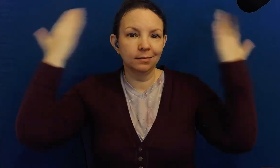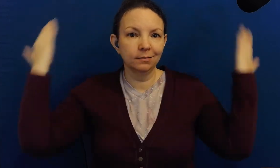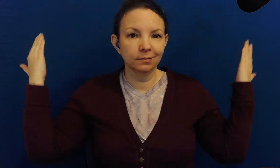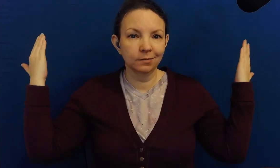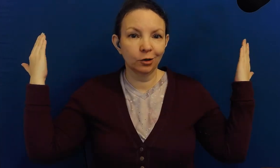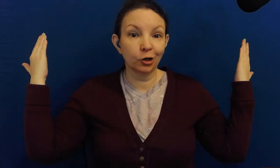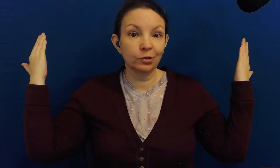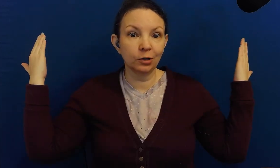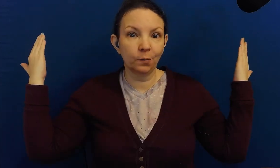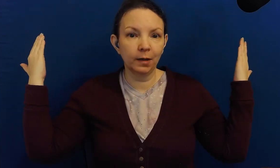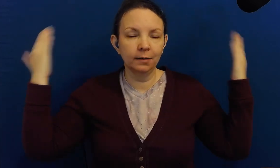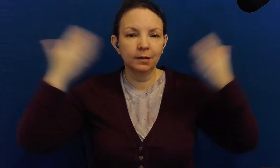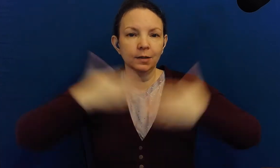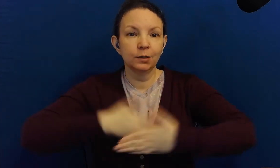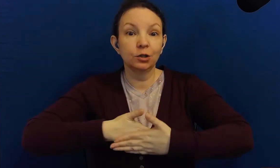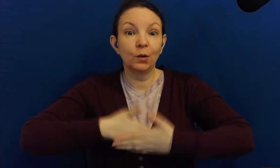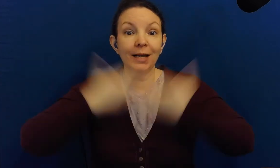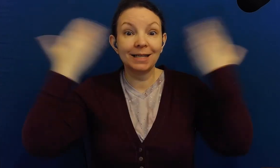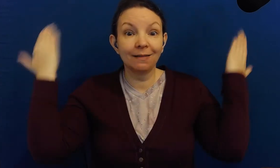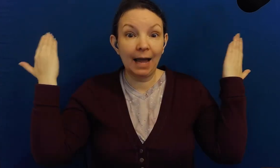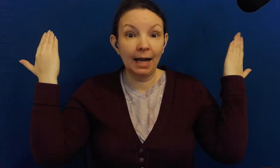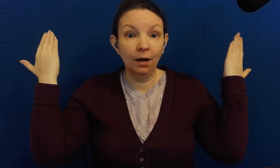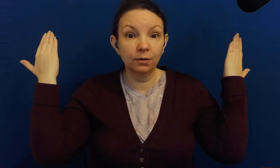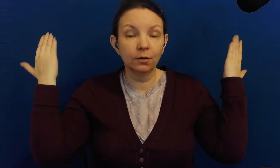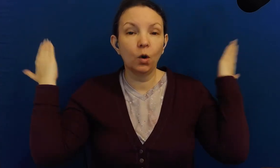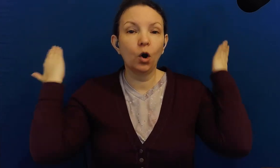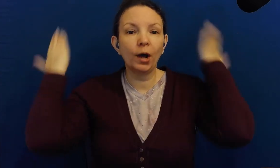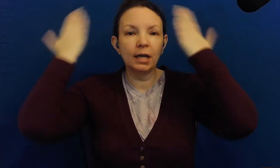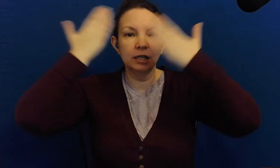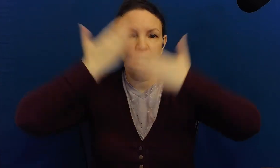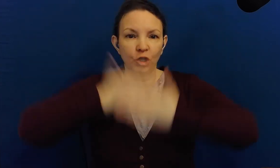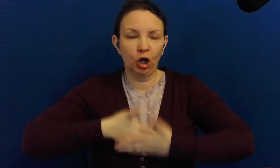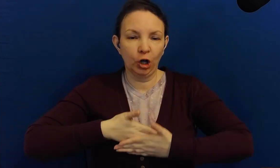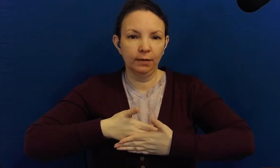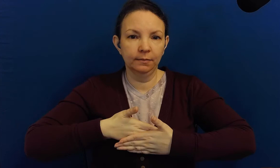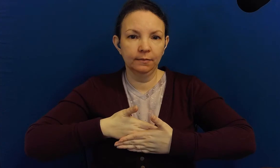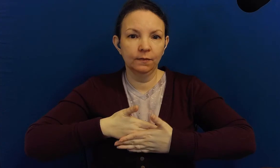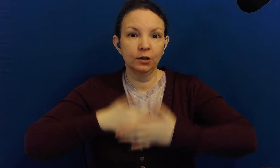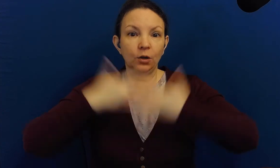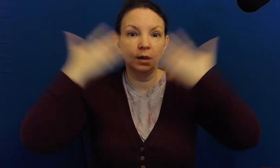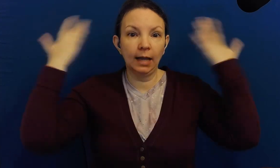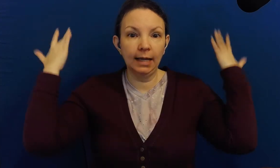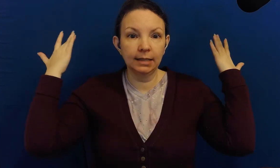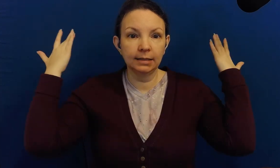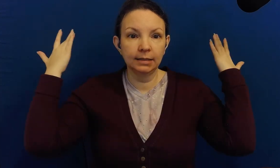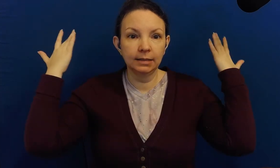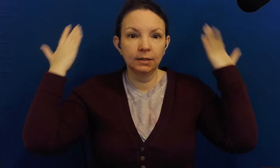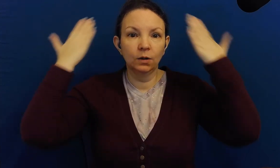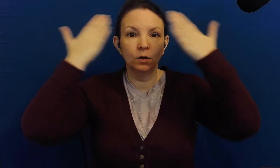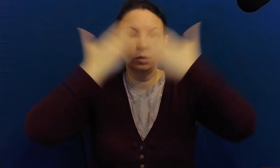The curtain's opening. So it's light out or it is dark. So light or dark.